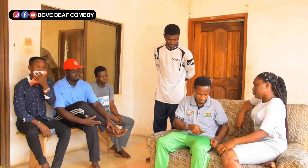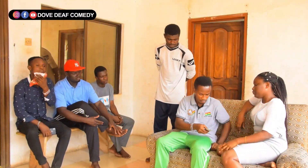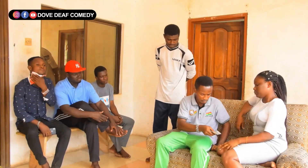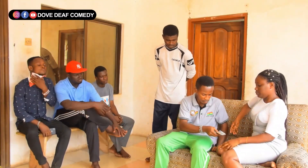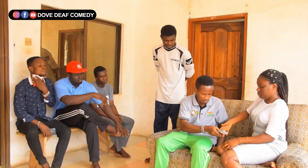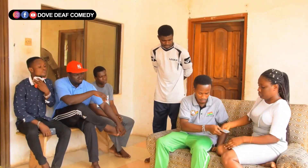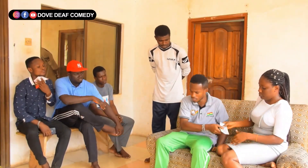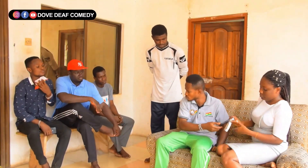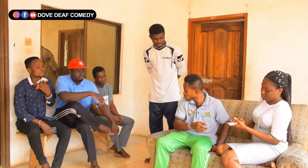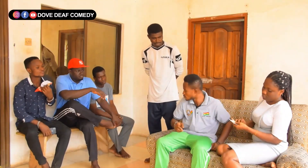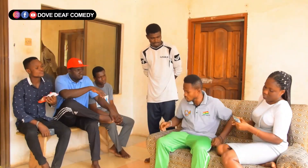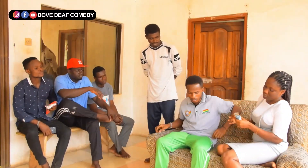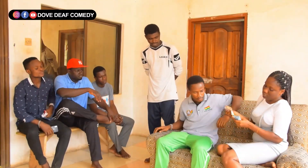Okay.